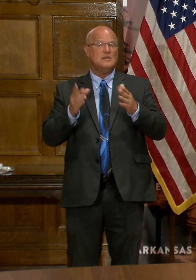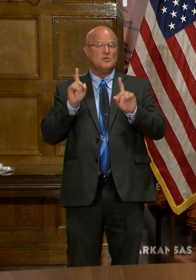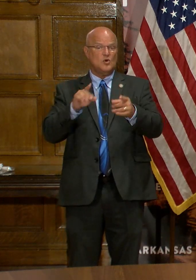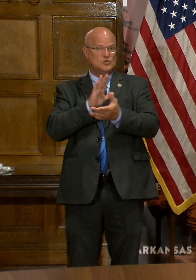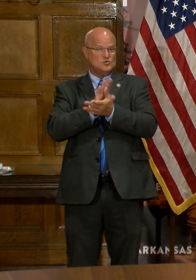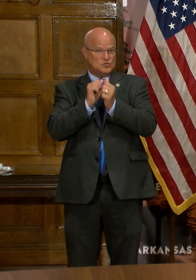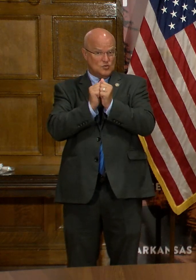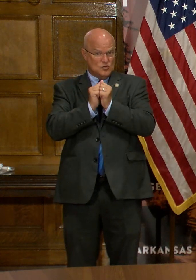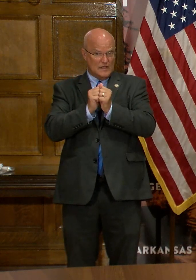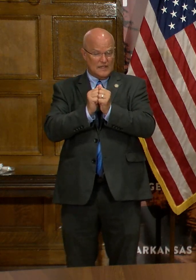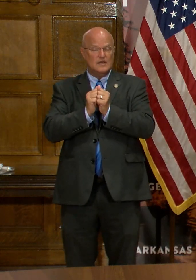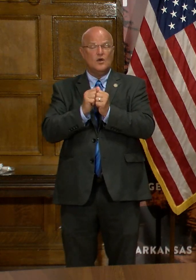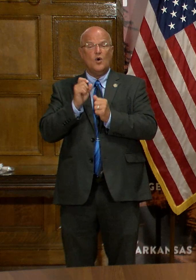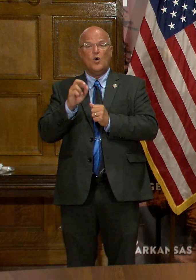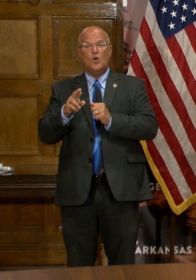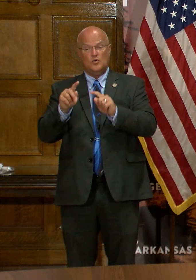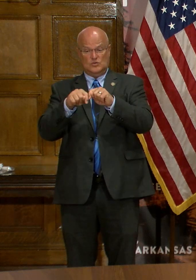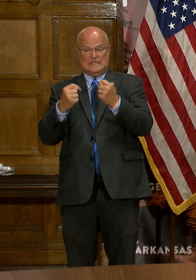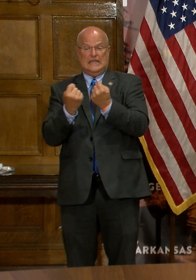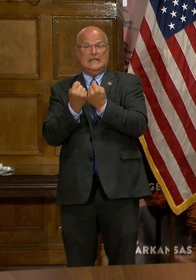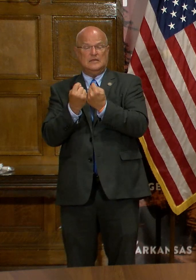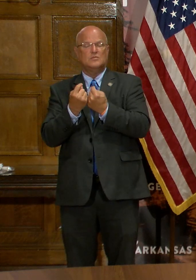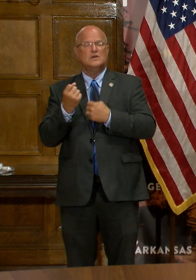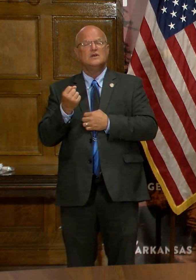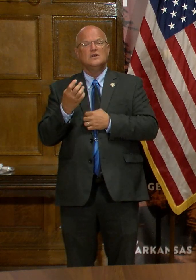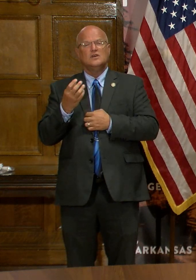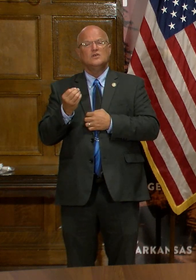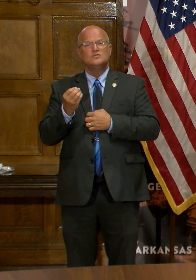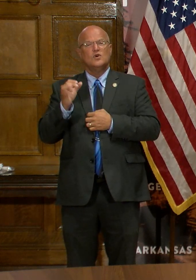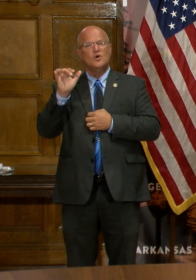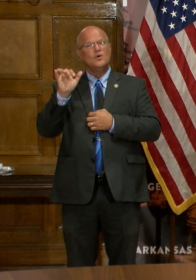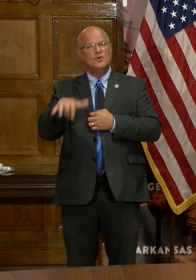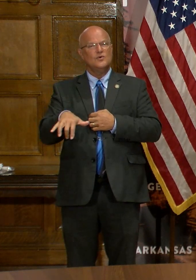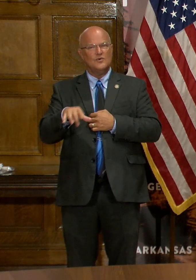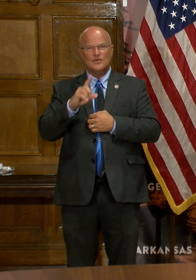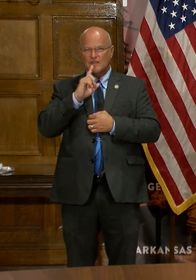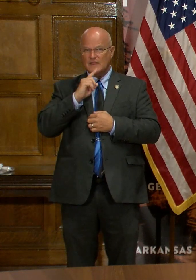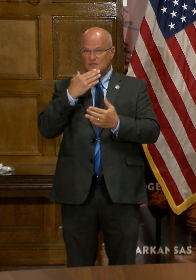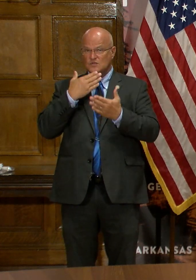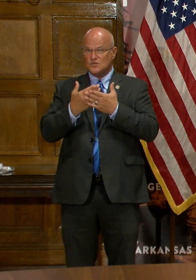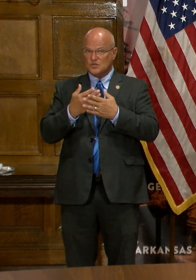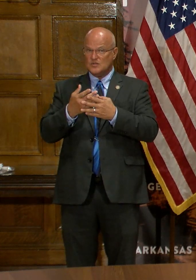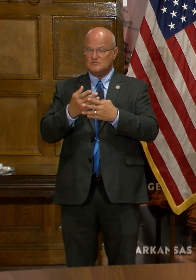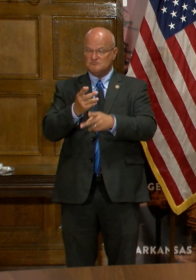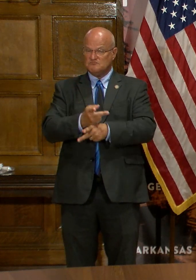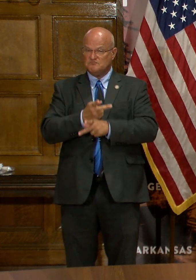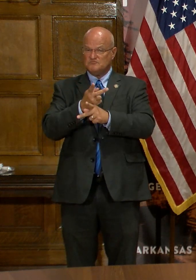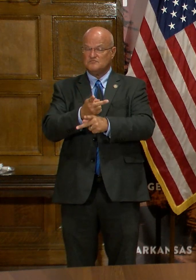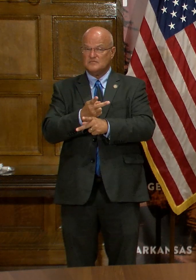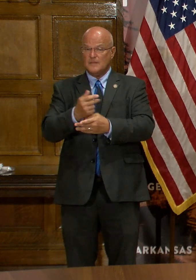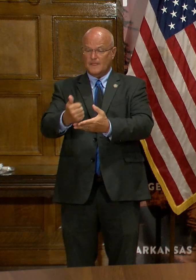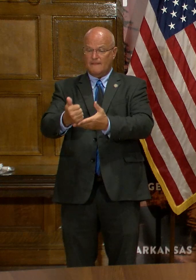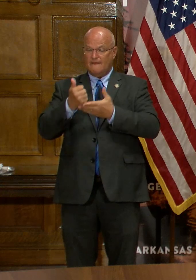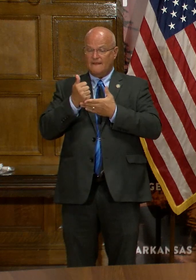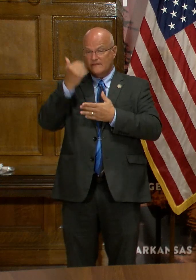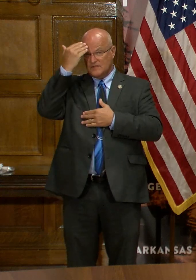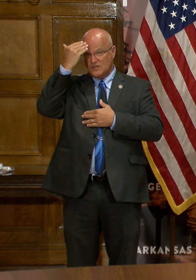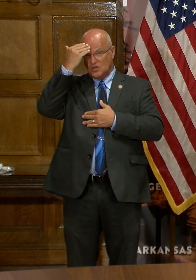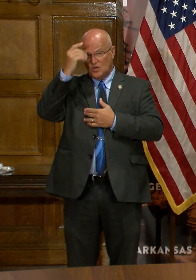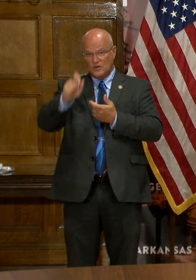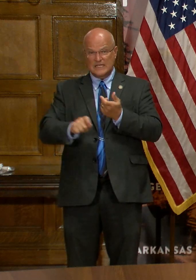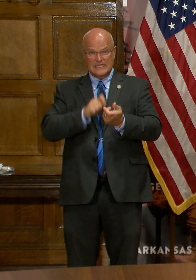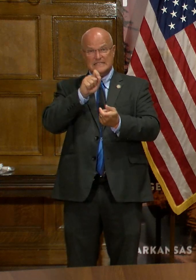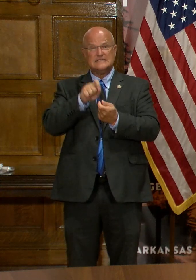school with or your team. And so that is a good precaution, and it's helpful for us to know